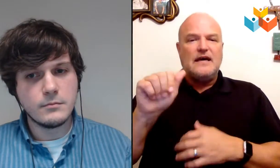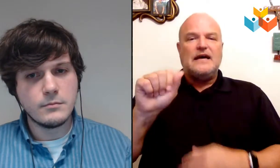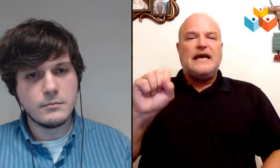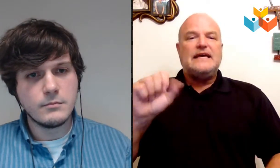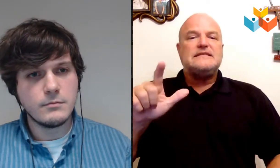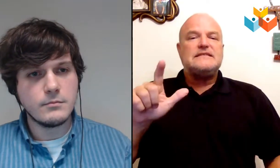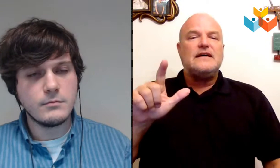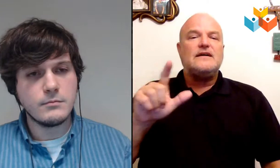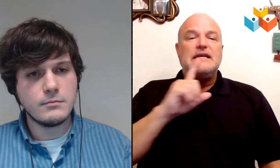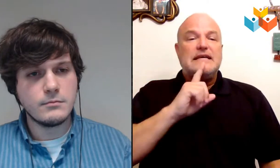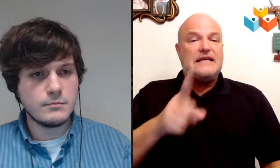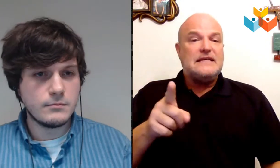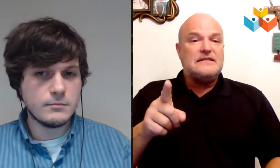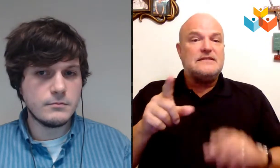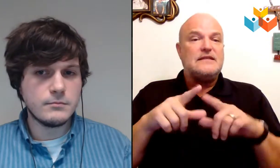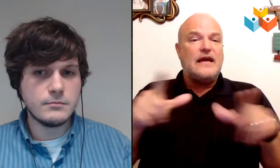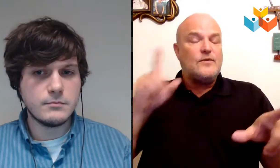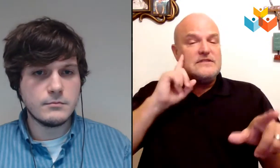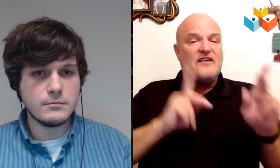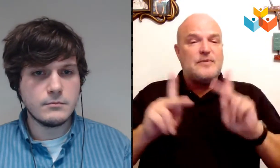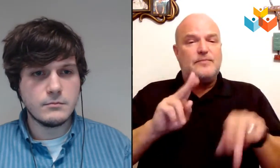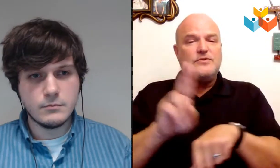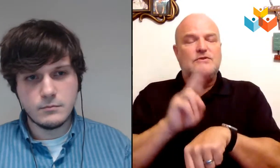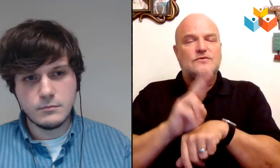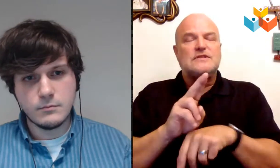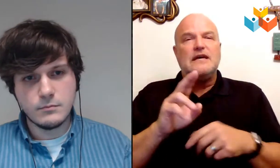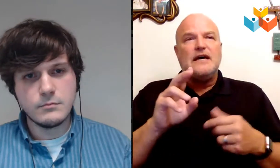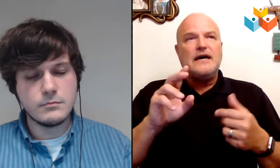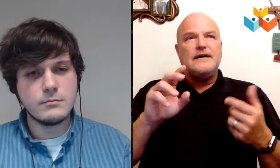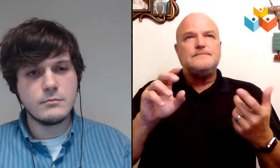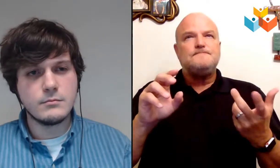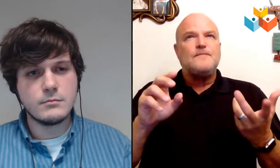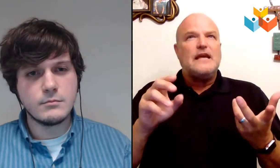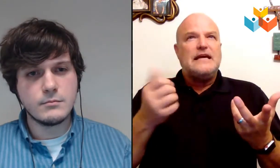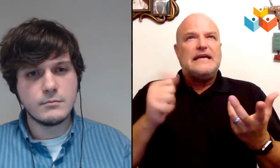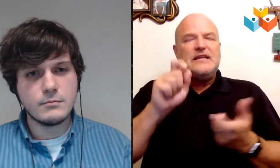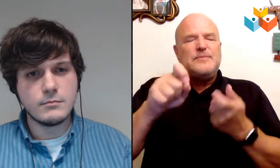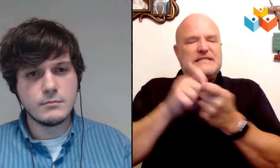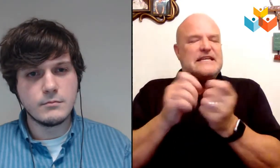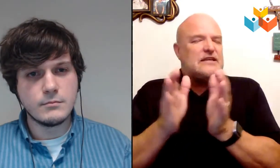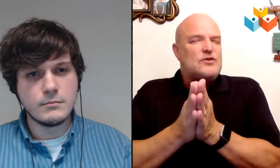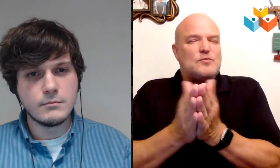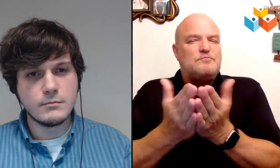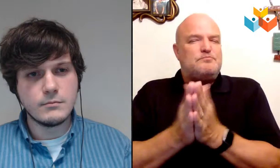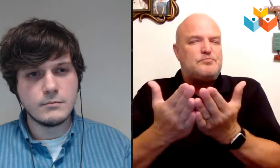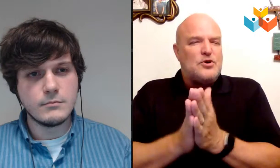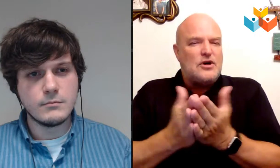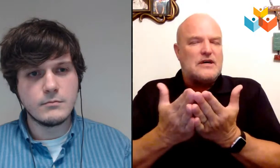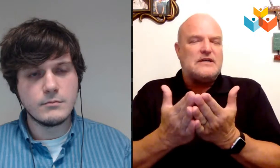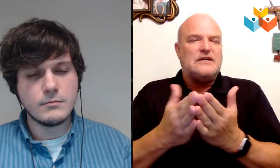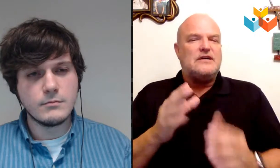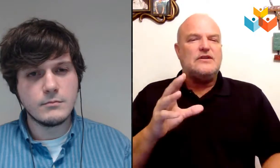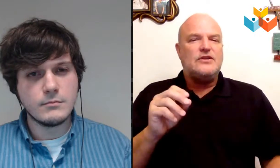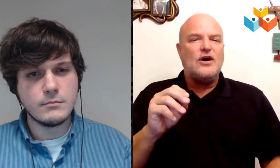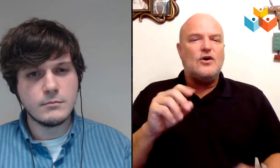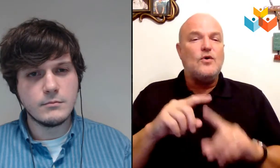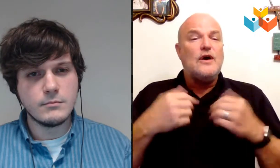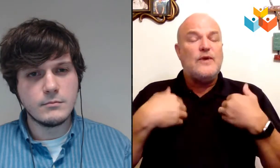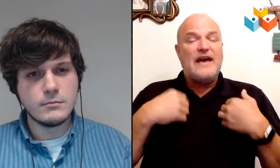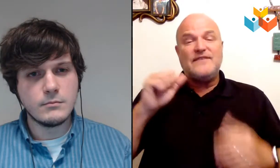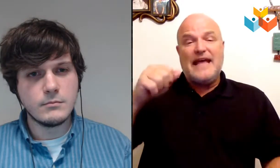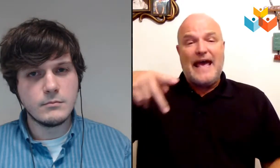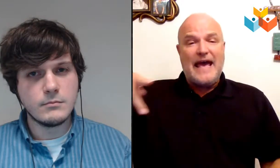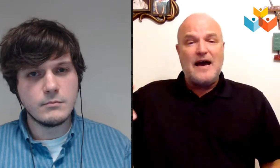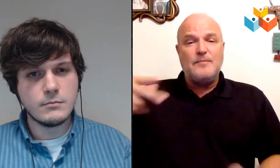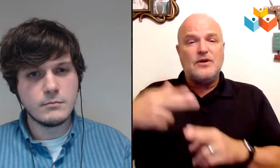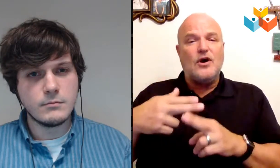confusing. ASL is the language deaf people use. Any particular book? No,